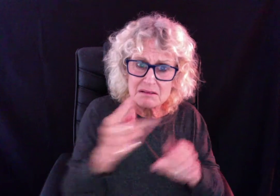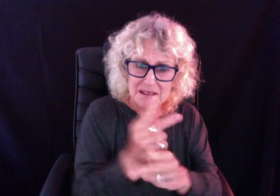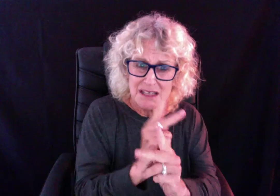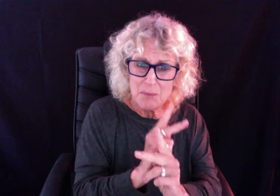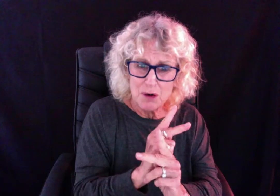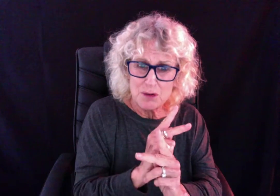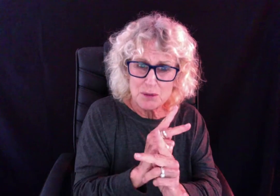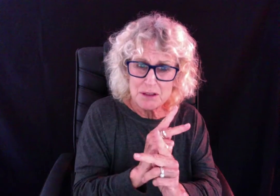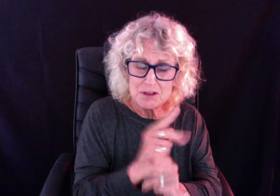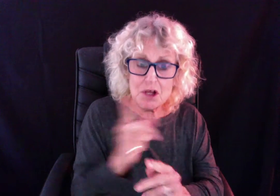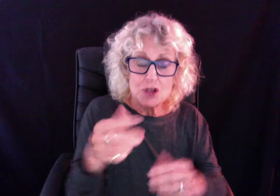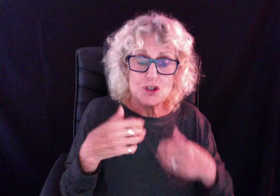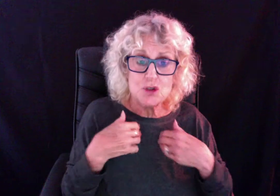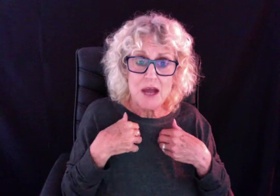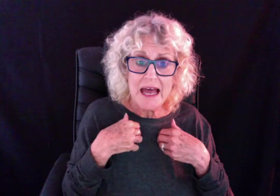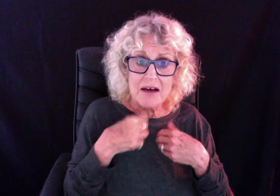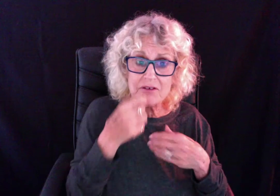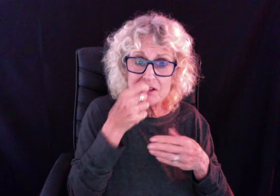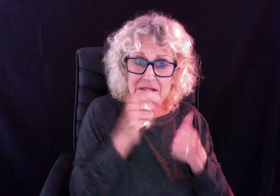can I borrow your pencil?